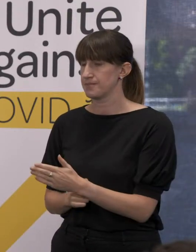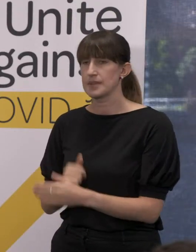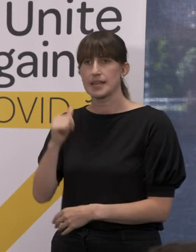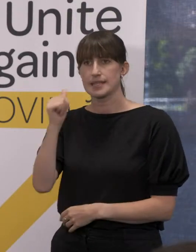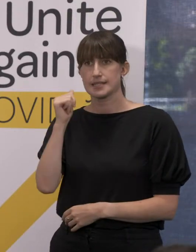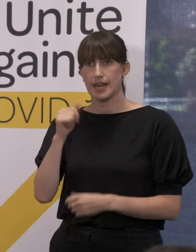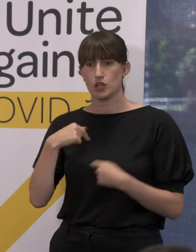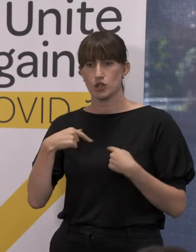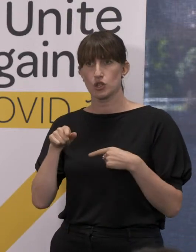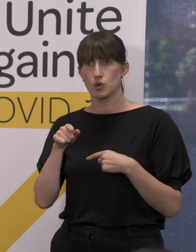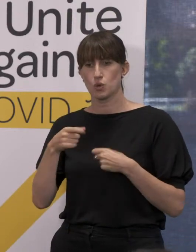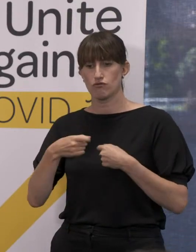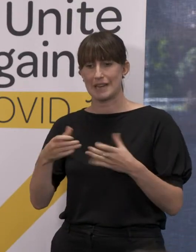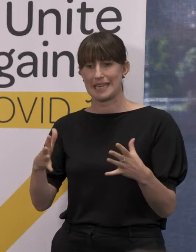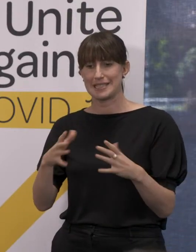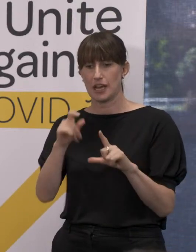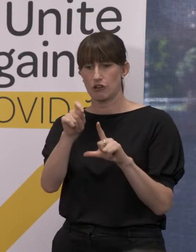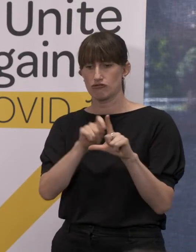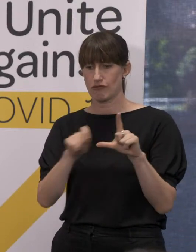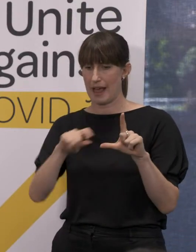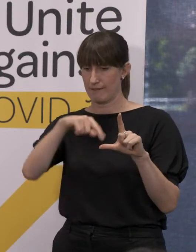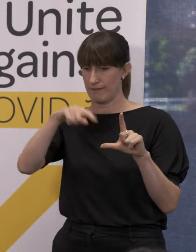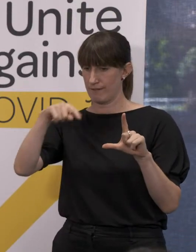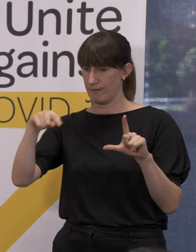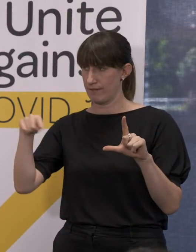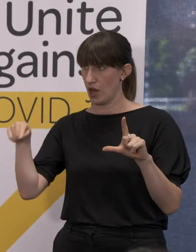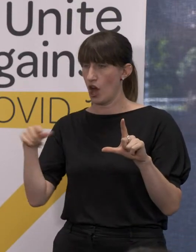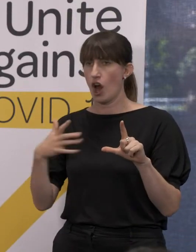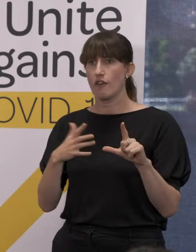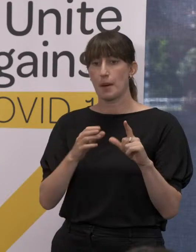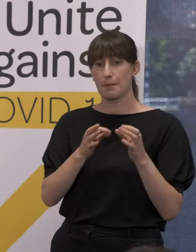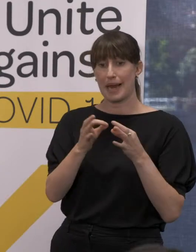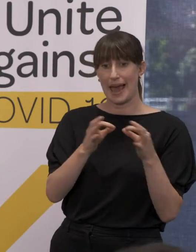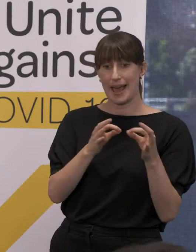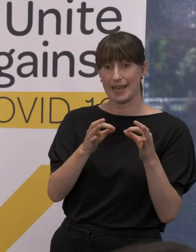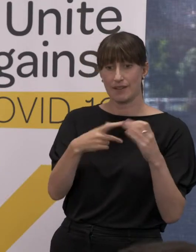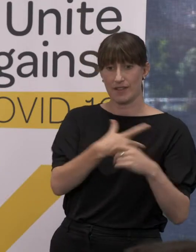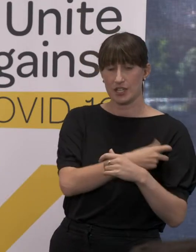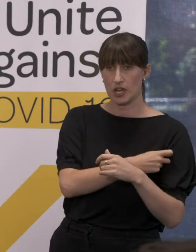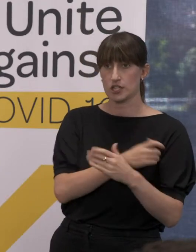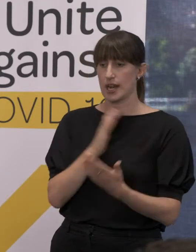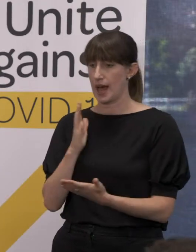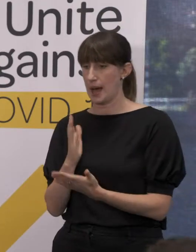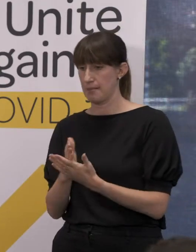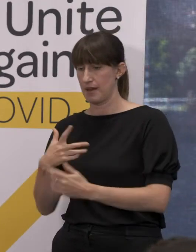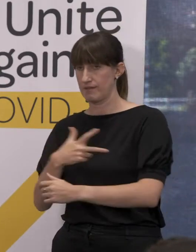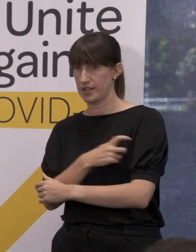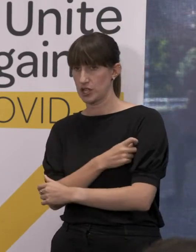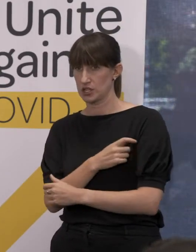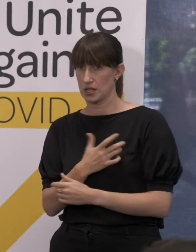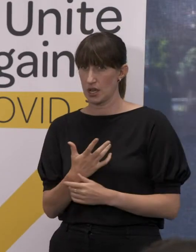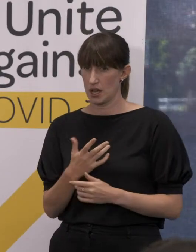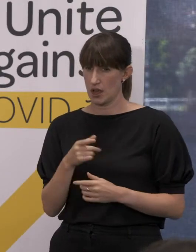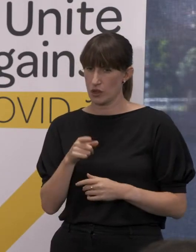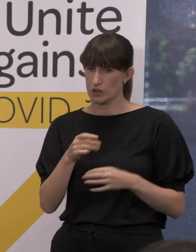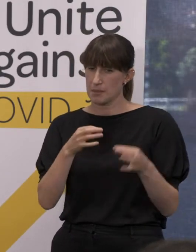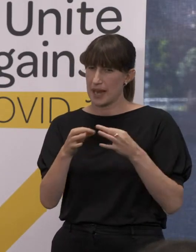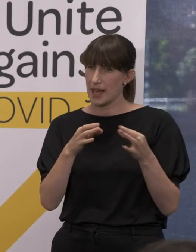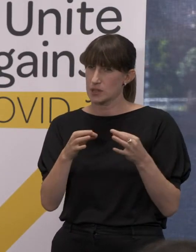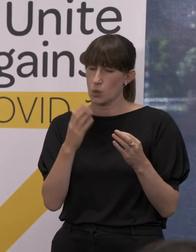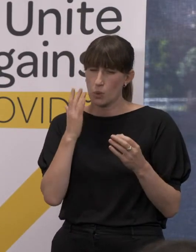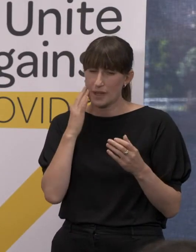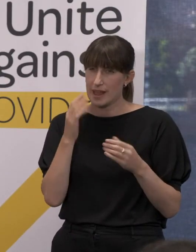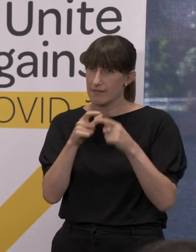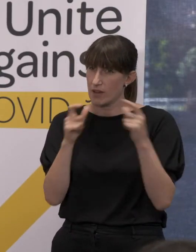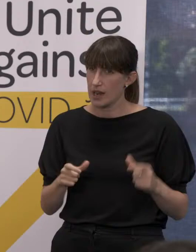showed the difference between the planned vaccinations and the actual vaccinations, when were those plans finalised? Actually, there are a series of rolling plans, so